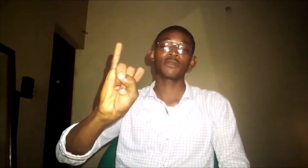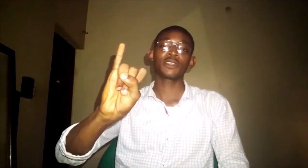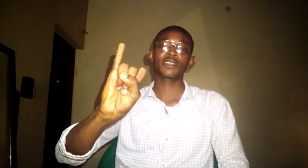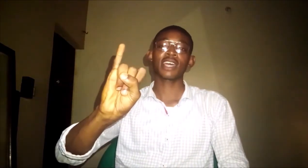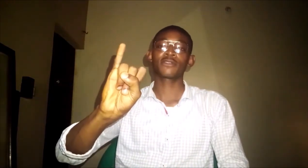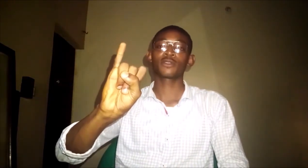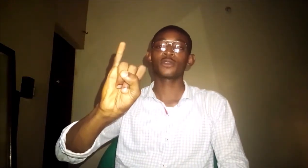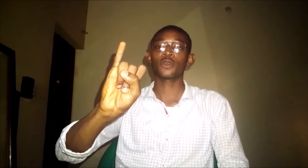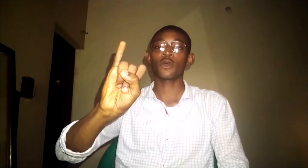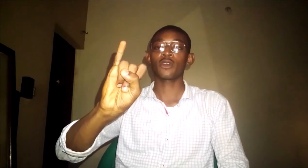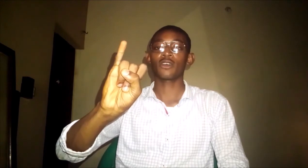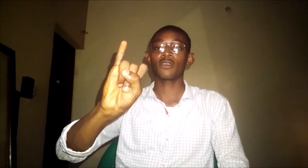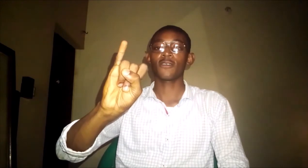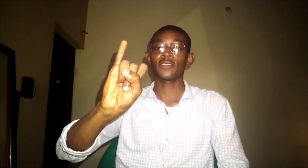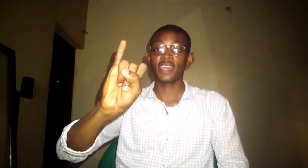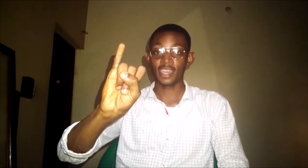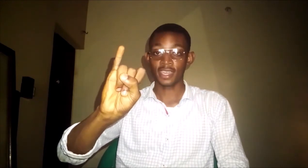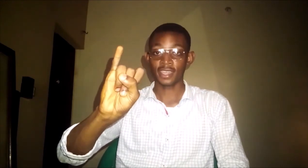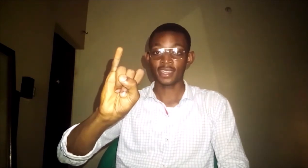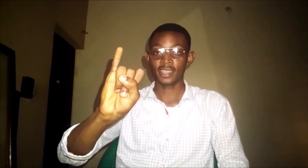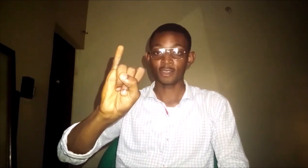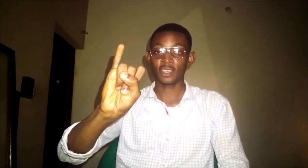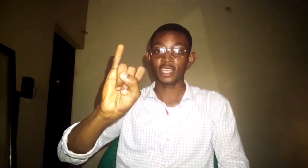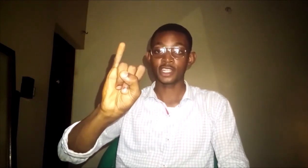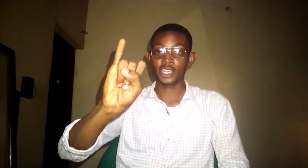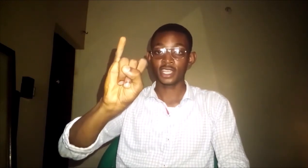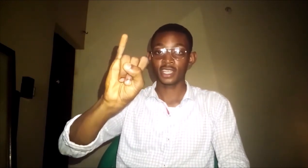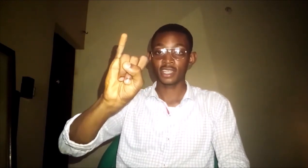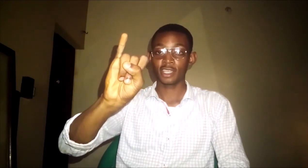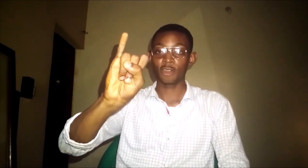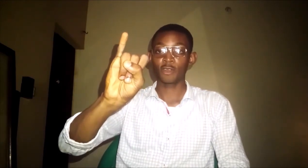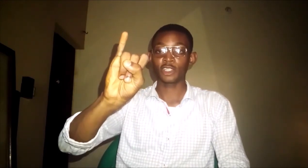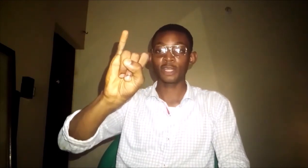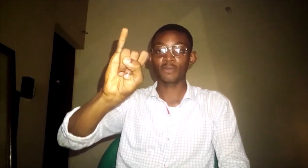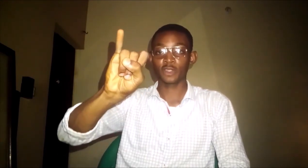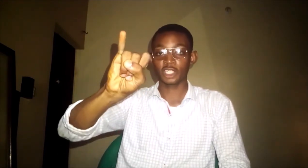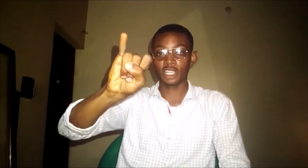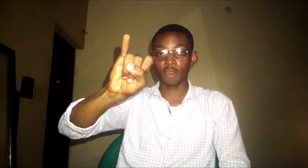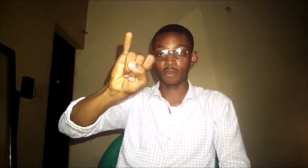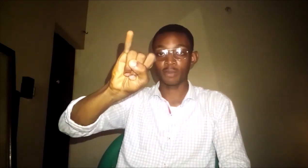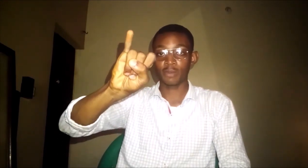just have to draw on the E to get J. You know the shape for J on paper.